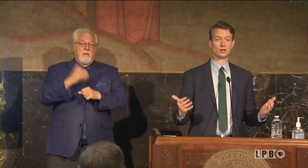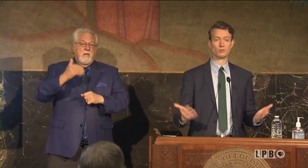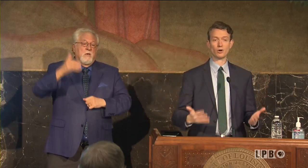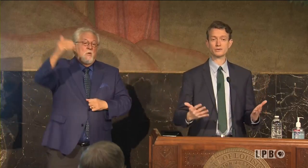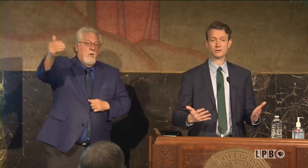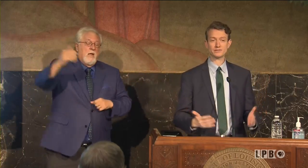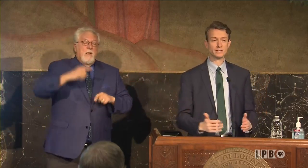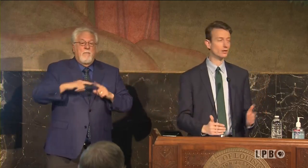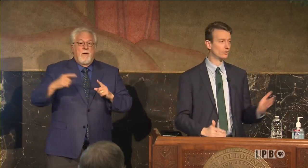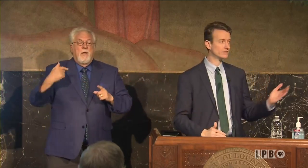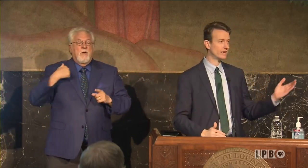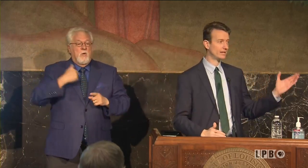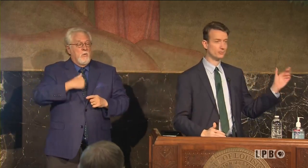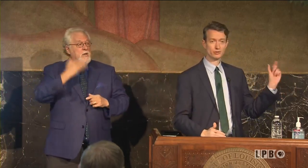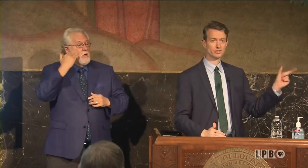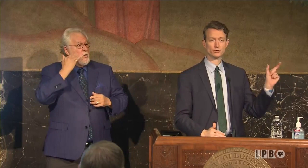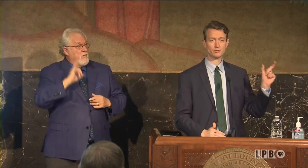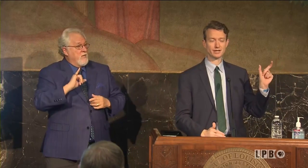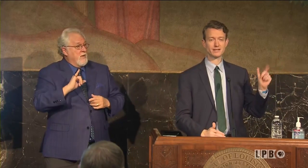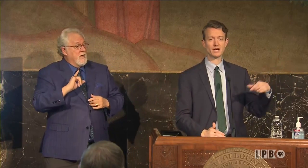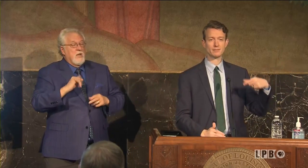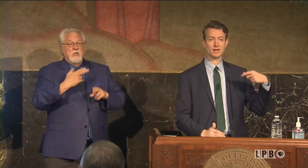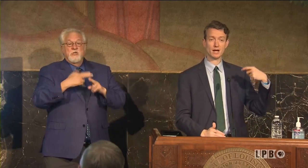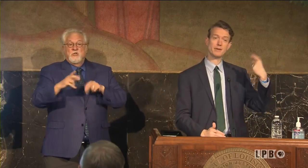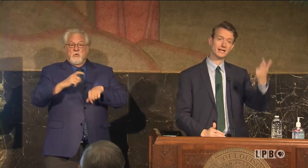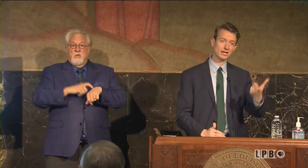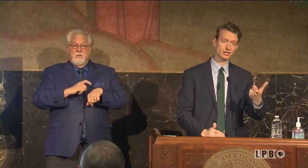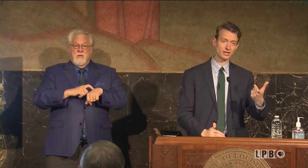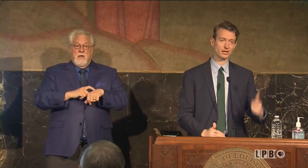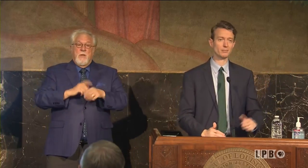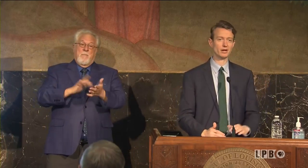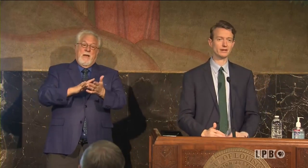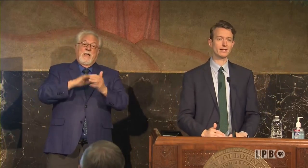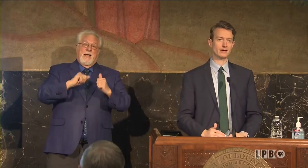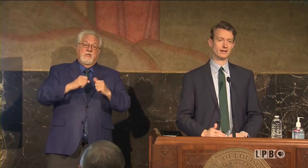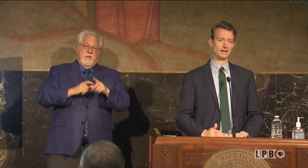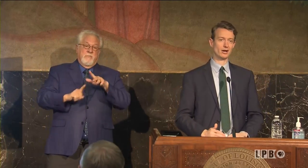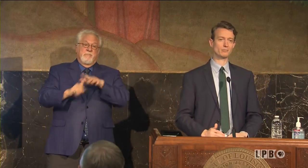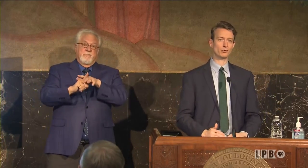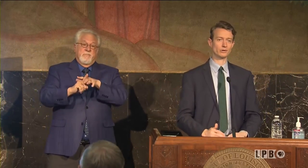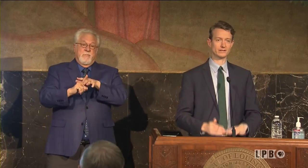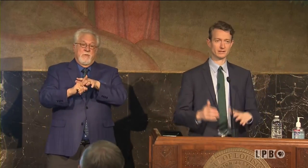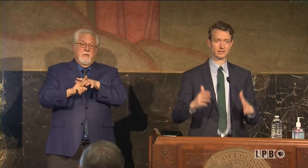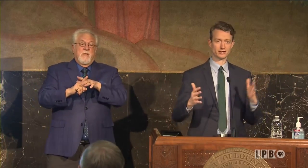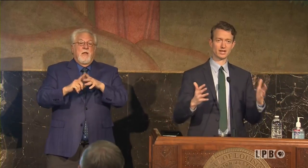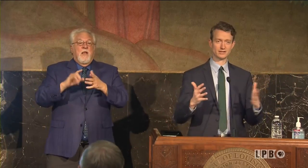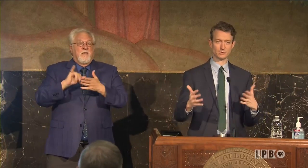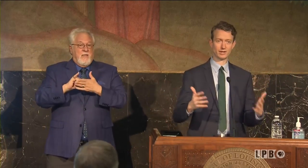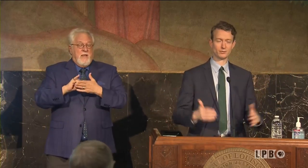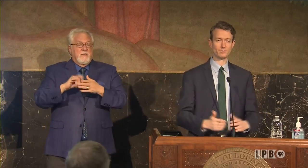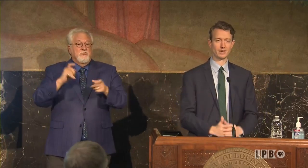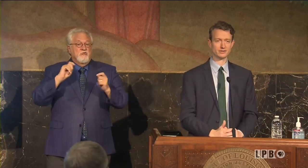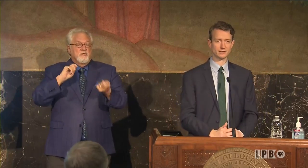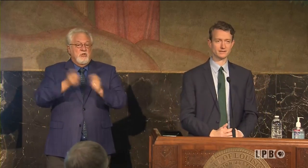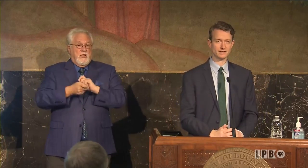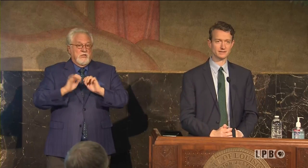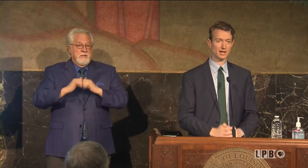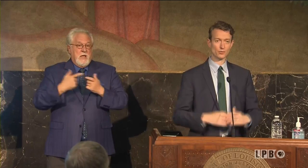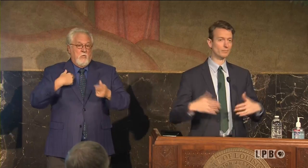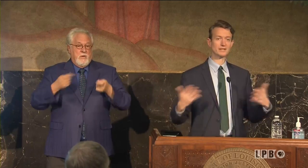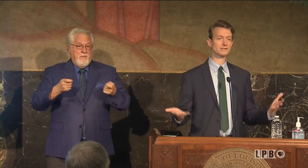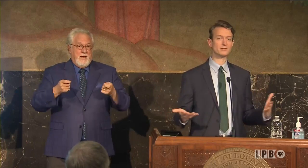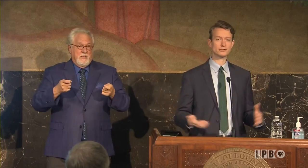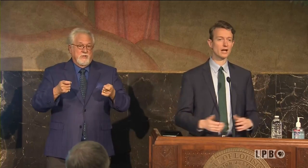we also have seen, though, is that in a pretty short amount of time, a medication can come on board that suddenly changes the way that we manage the